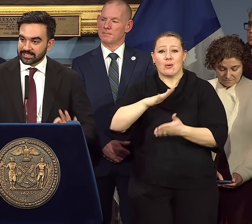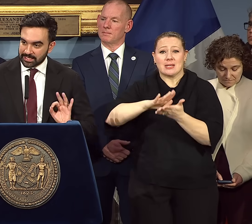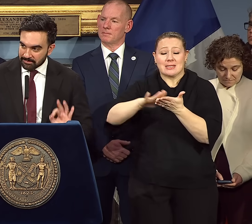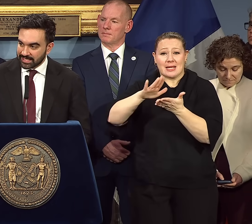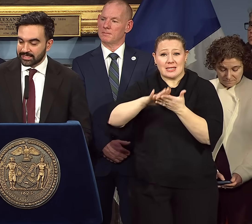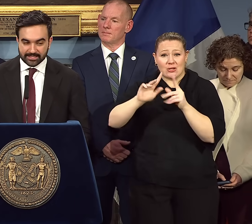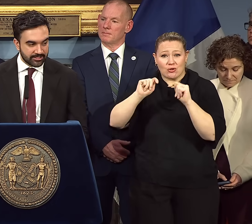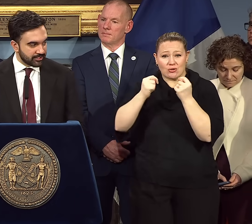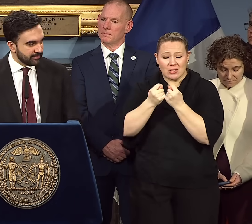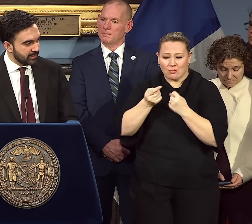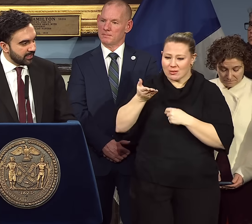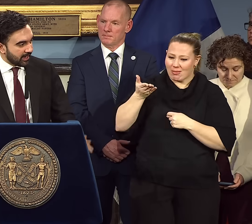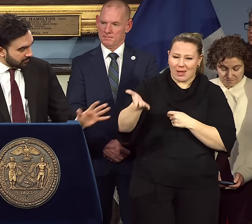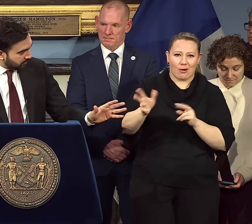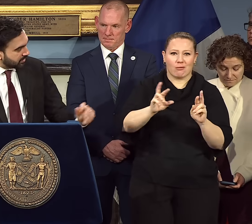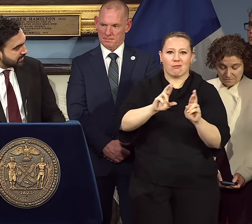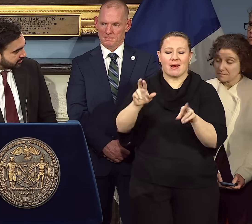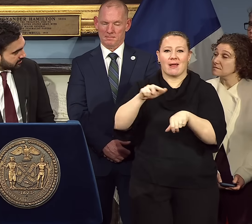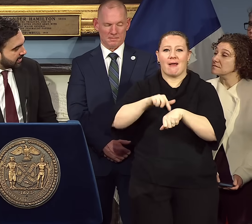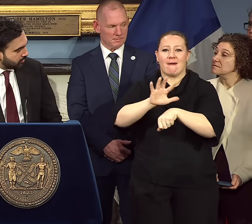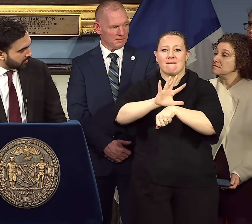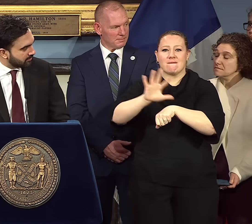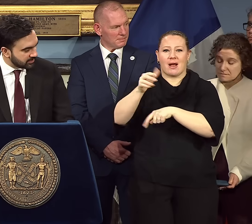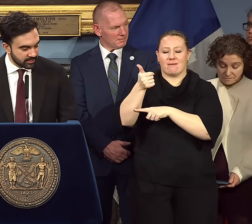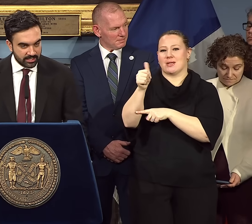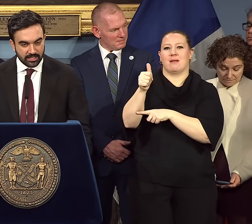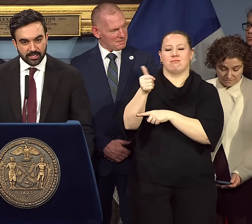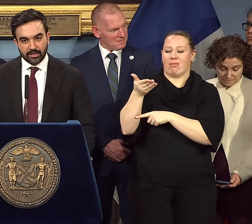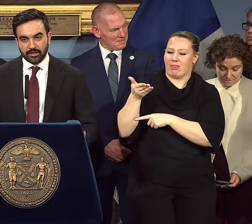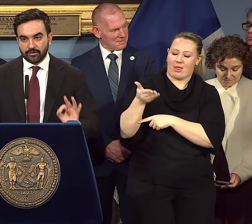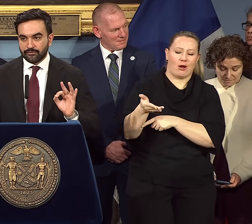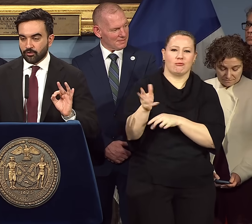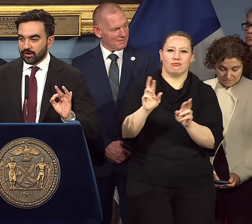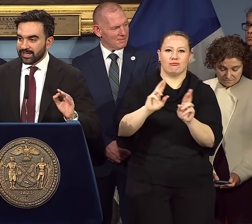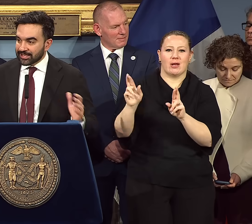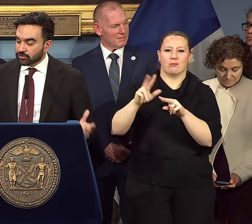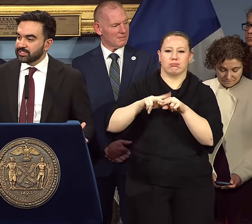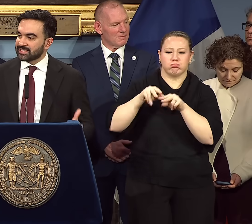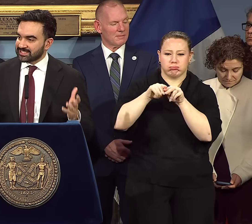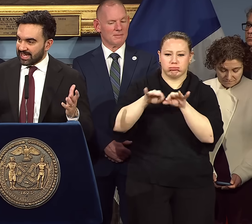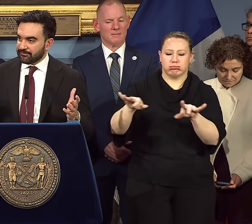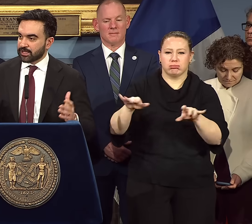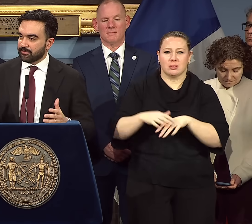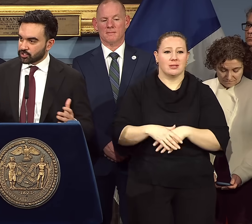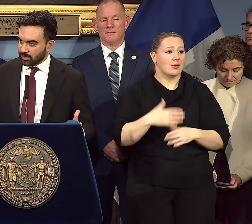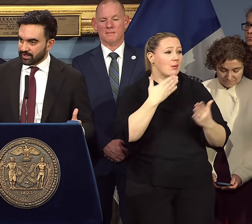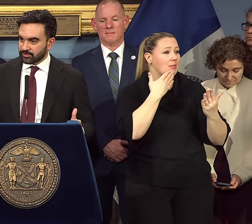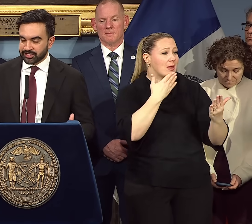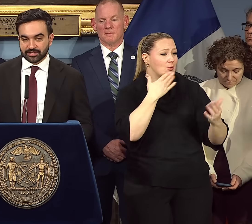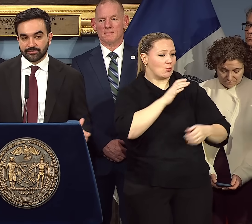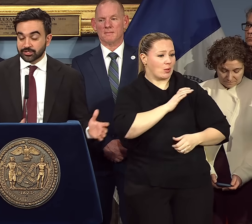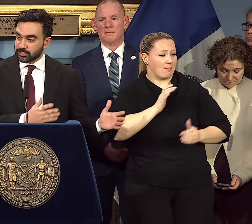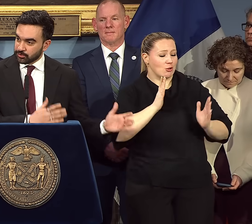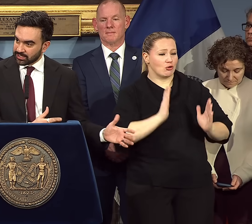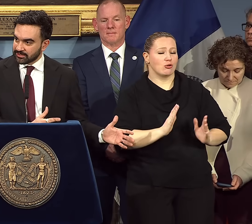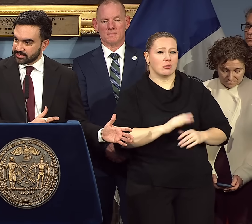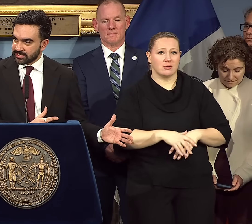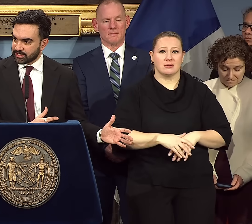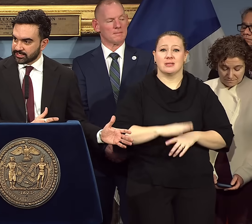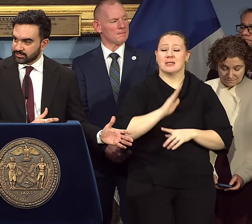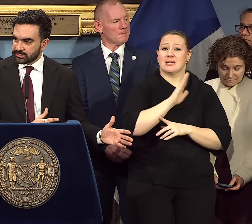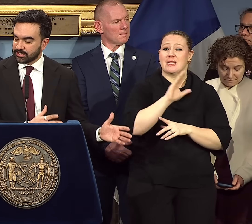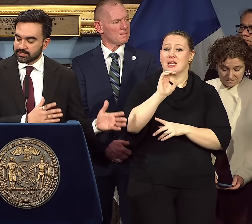possible because they made the decision, and I really want to say also thank you to our commissioner, for increasing staffing of our 12-hour shifts, first to